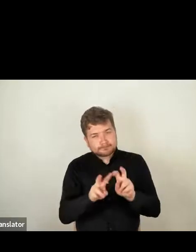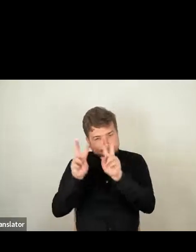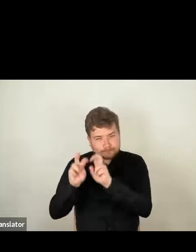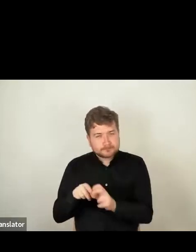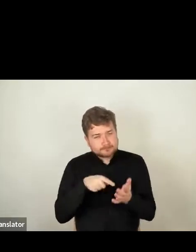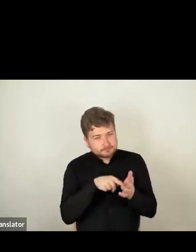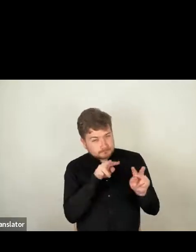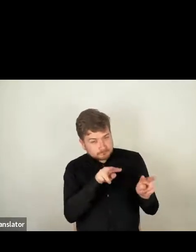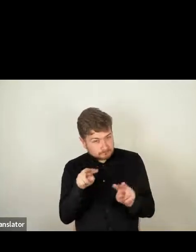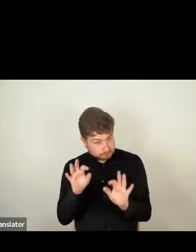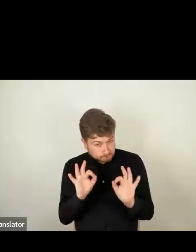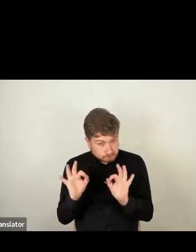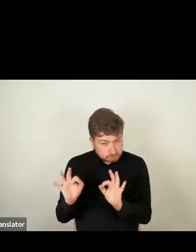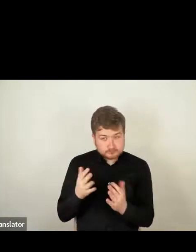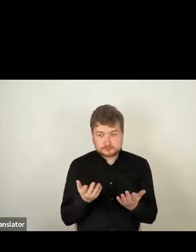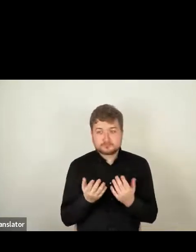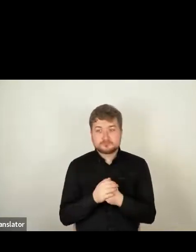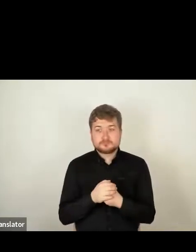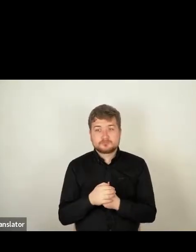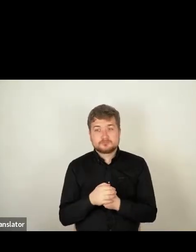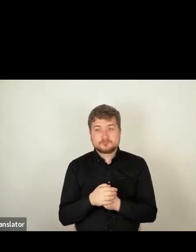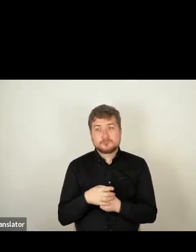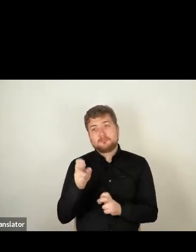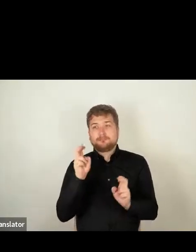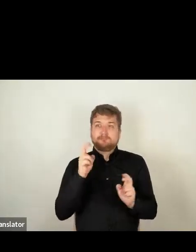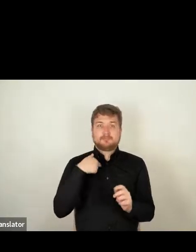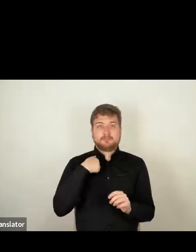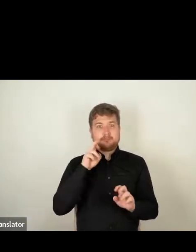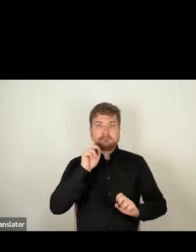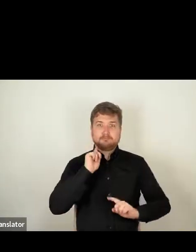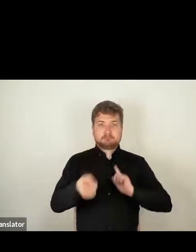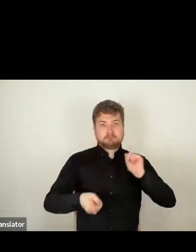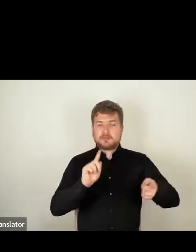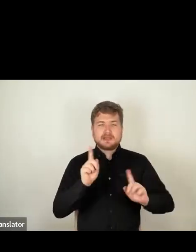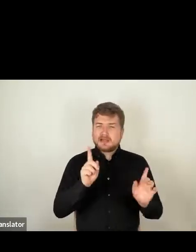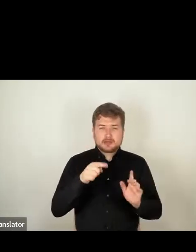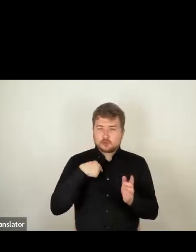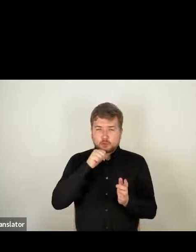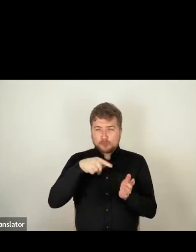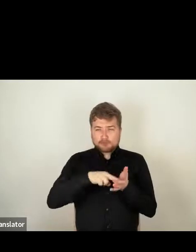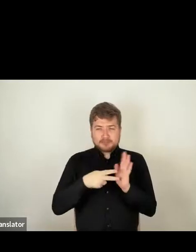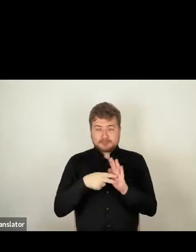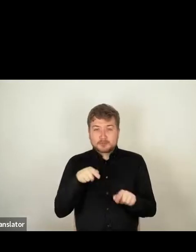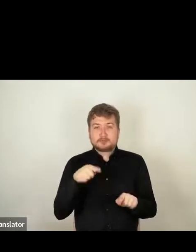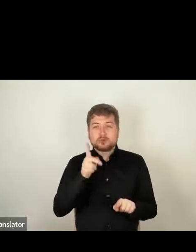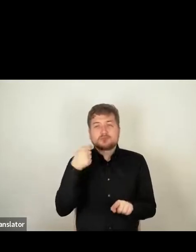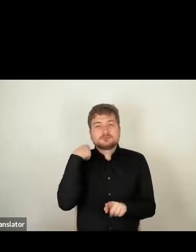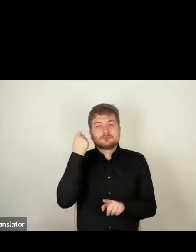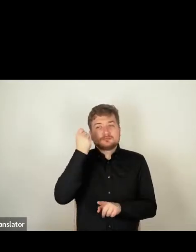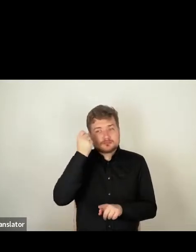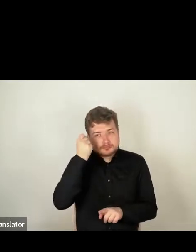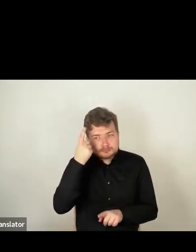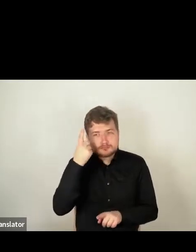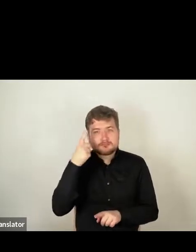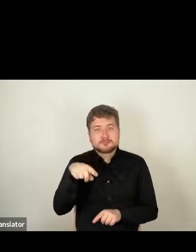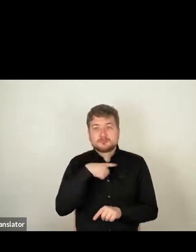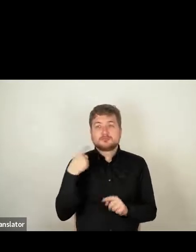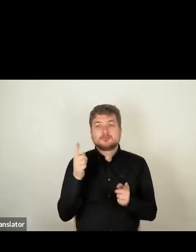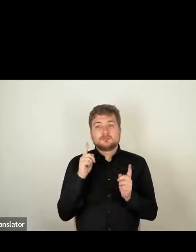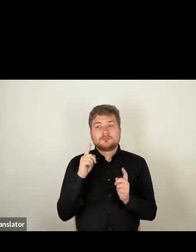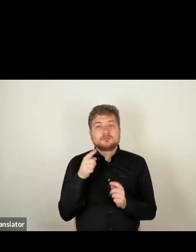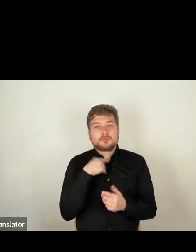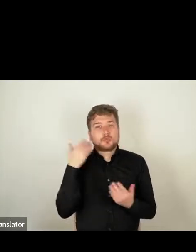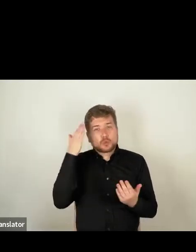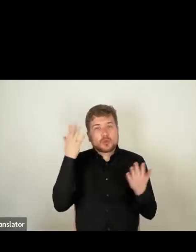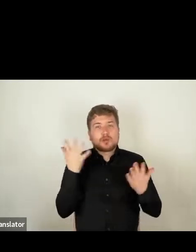big brother is watching, but you know, if we're going to realize what we have to do to ensure that actual women